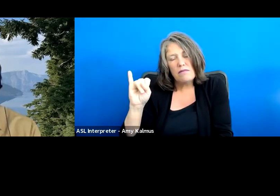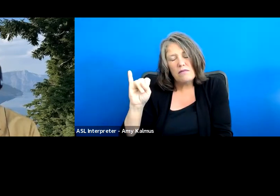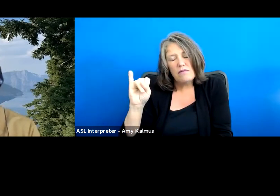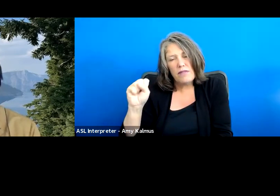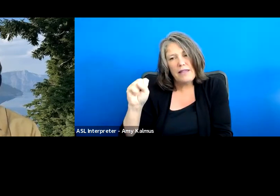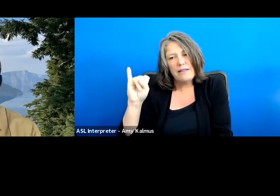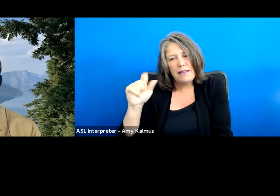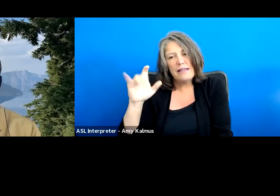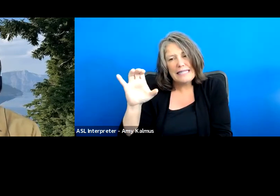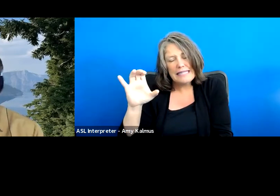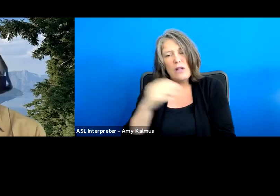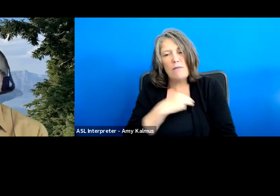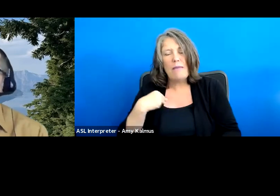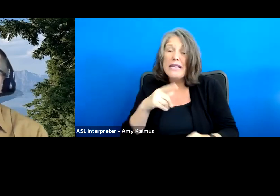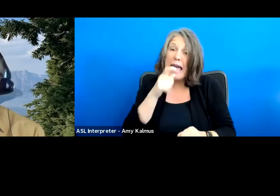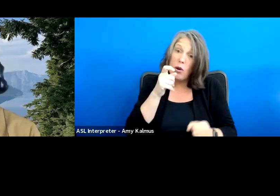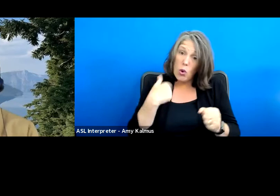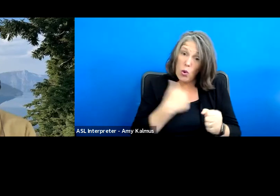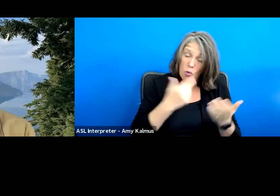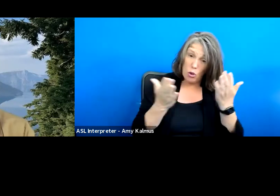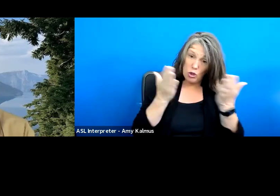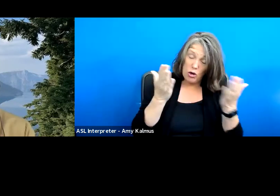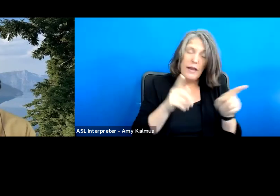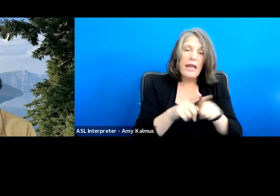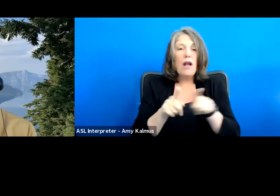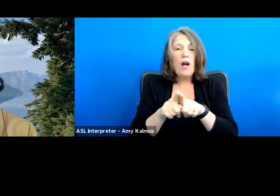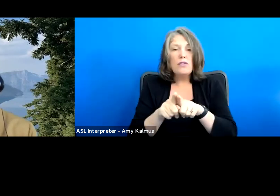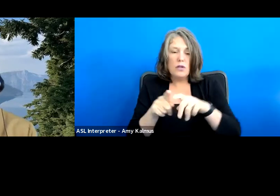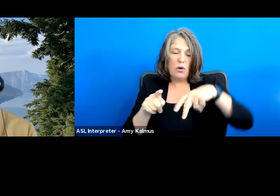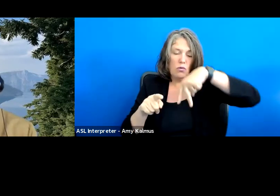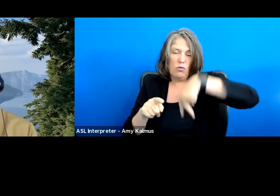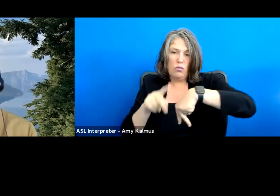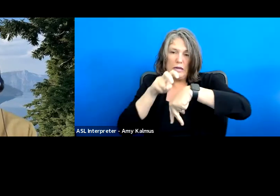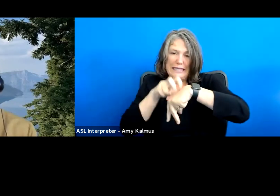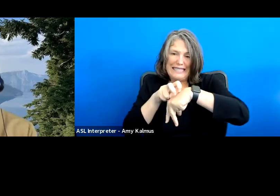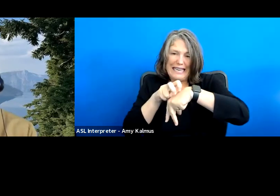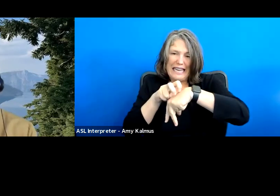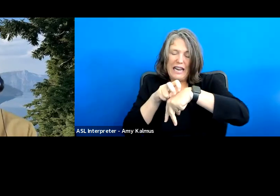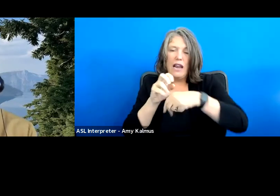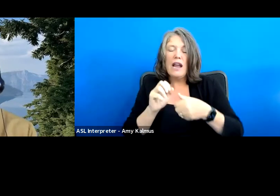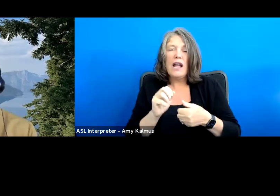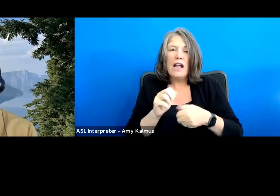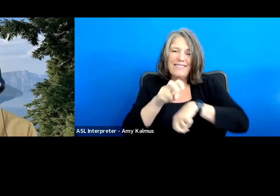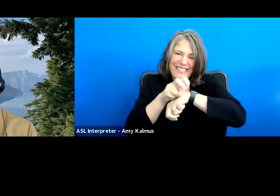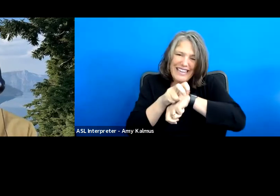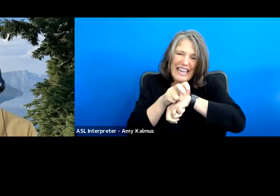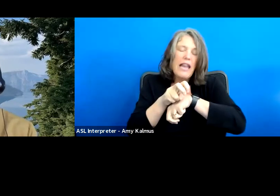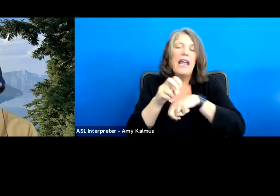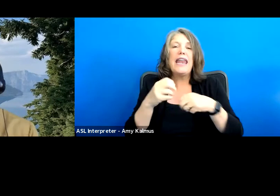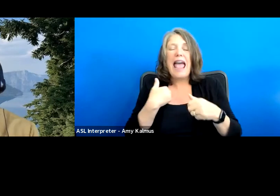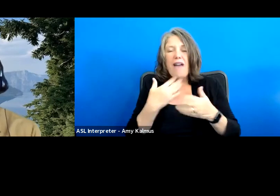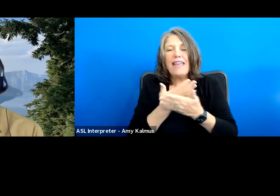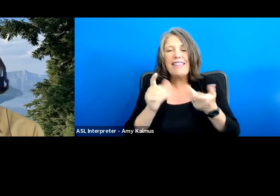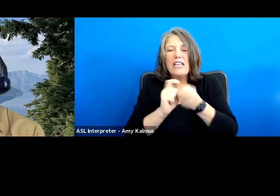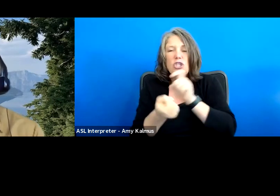served. And then they also need to think about always sitting on that stool and having things change